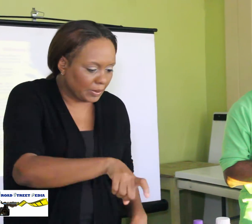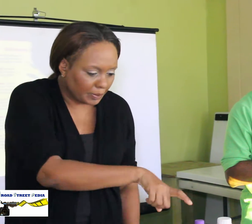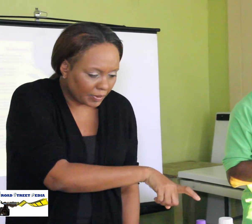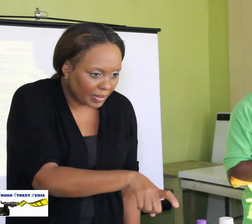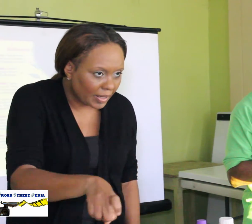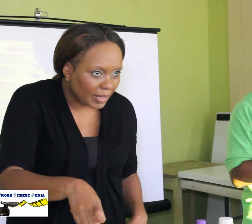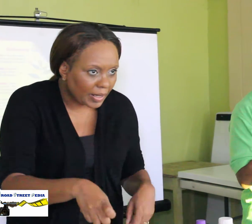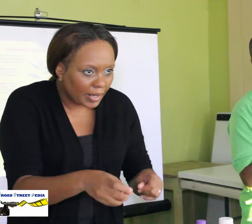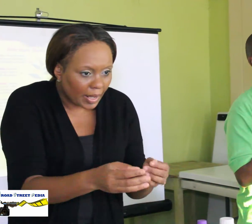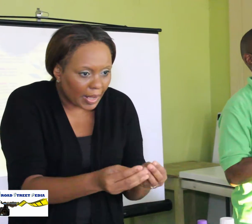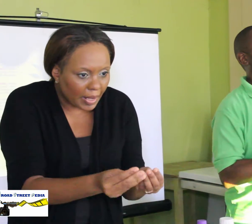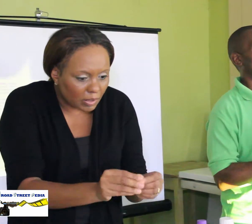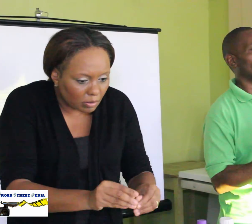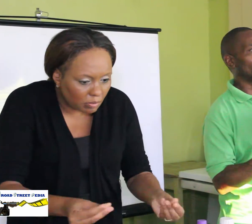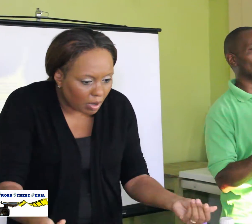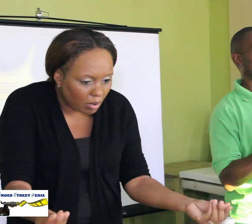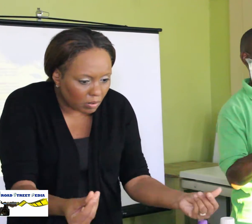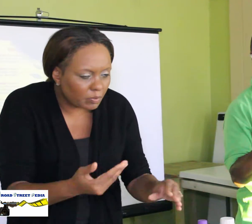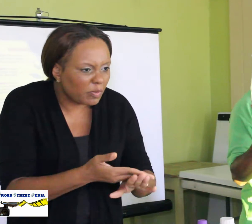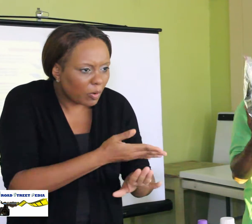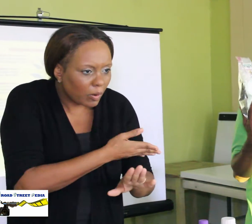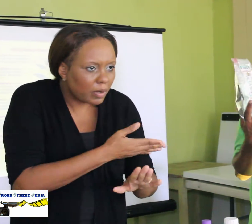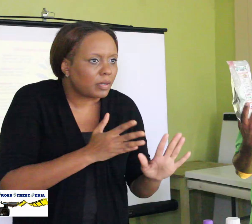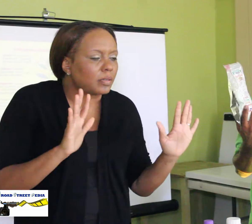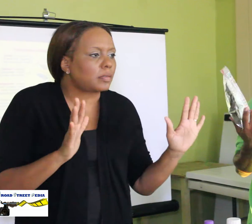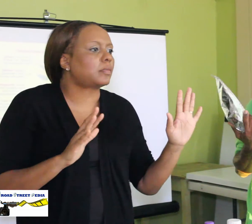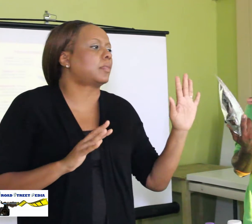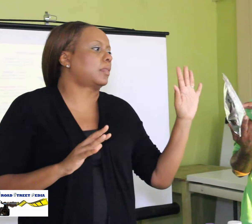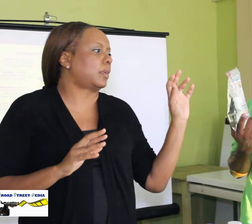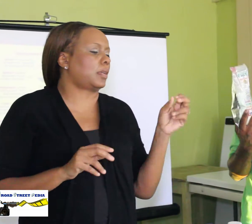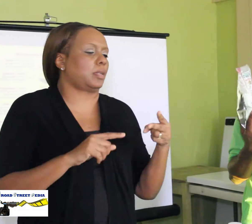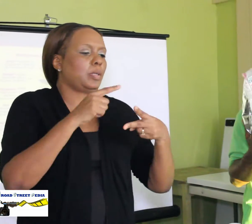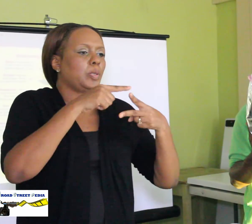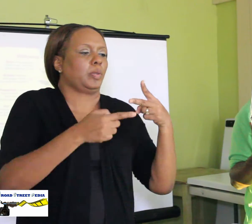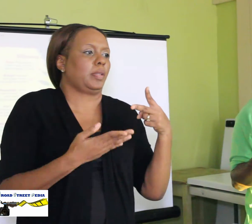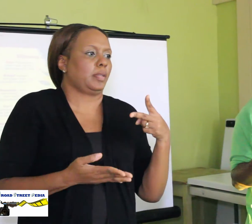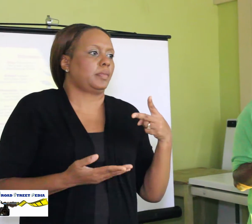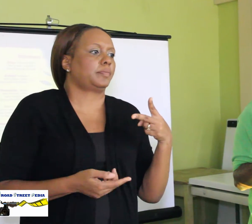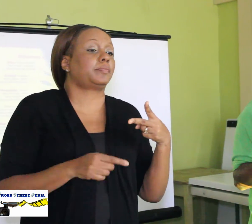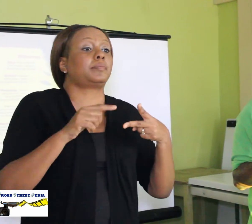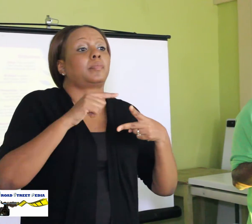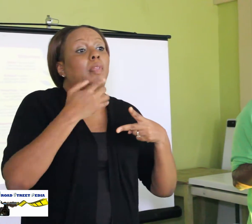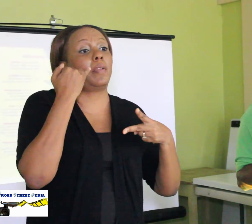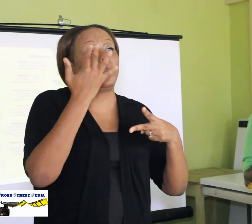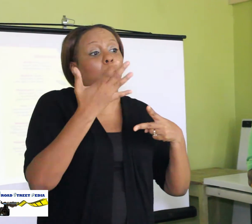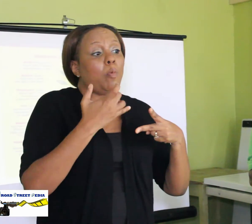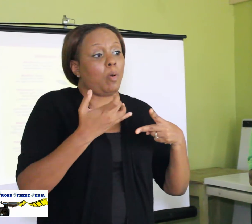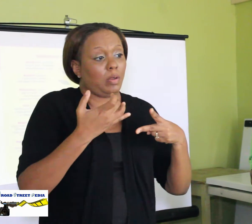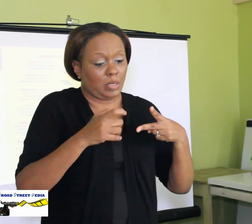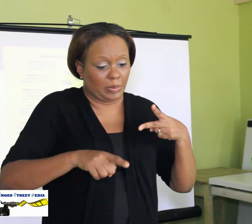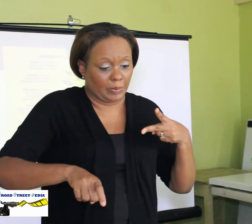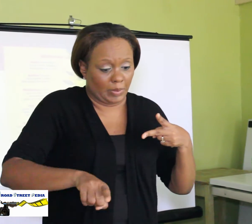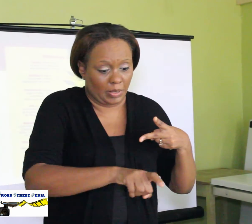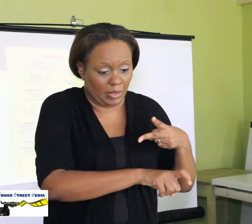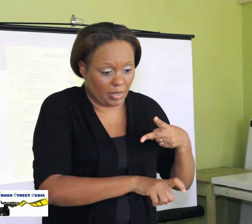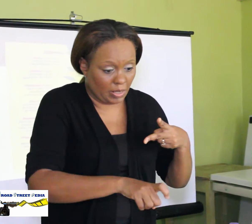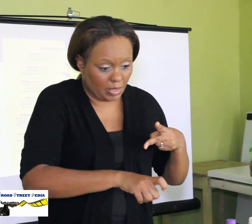before anything sprouts? Okay, 2 things. You can put it in the soil to have developing roots. Let's see how the